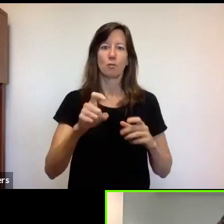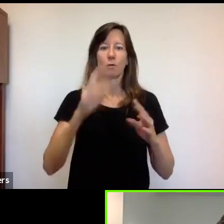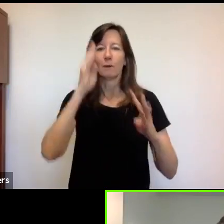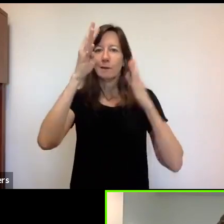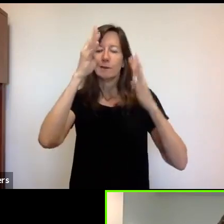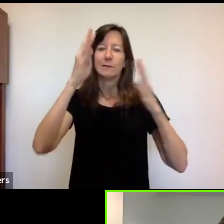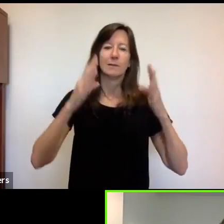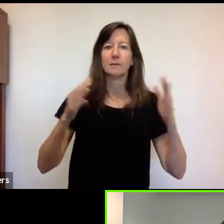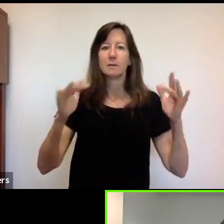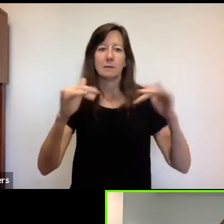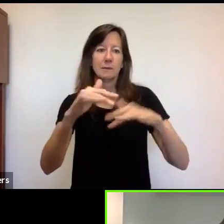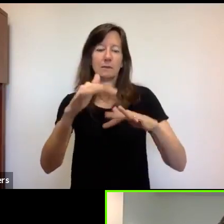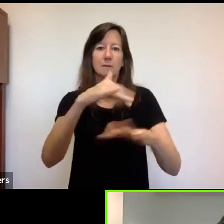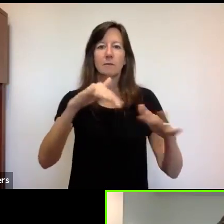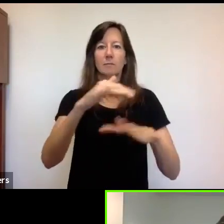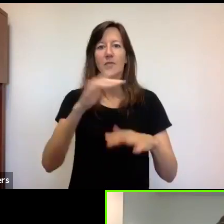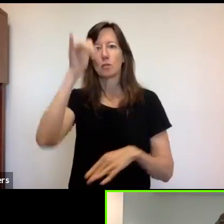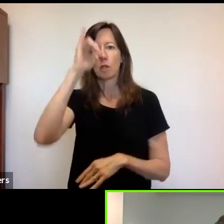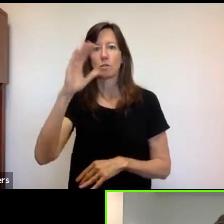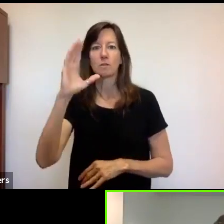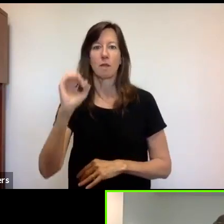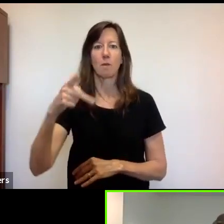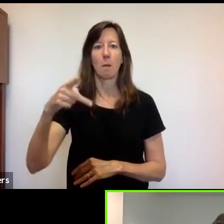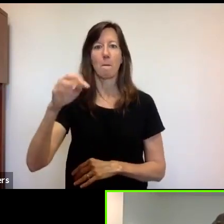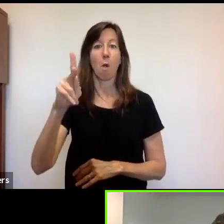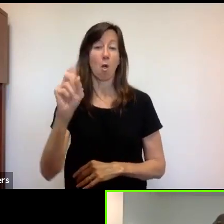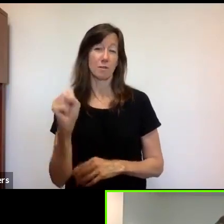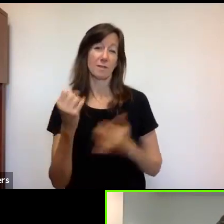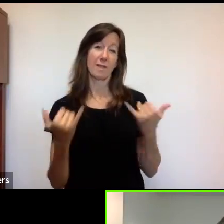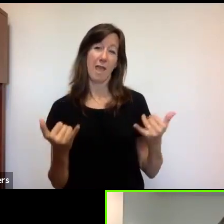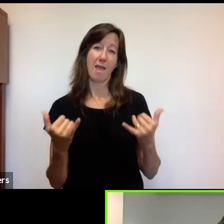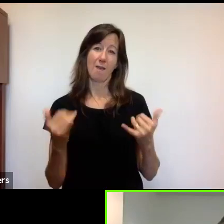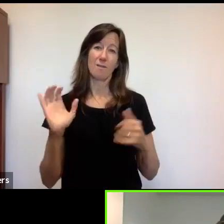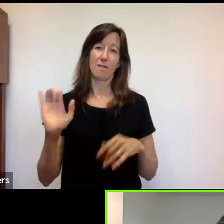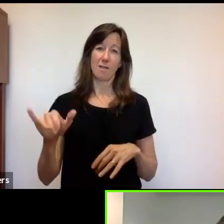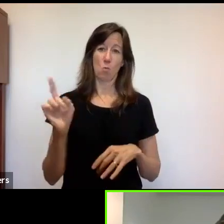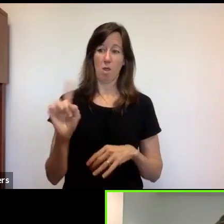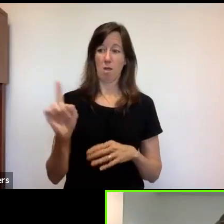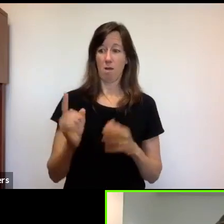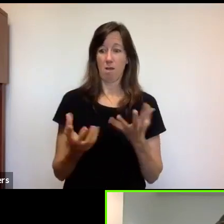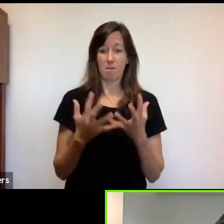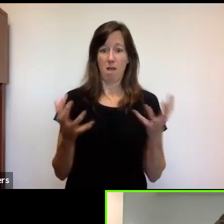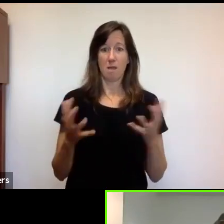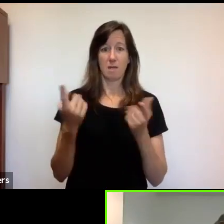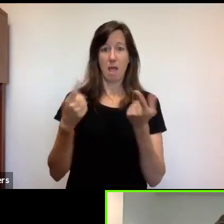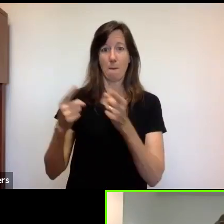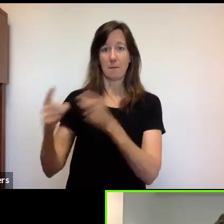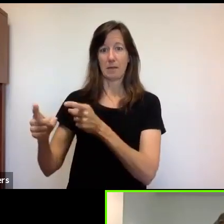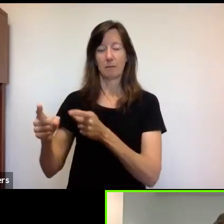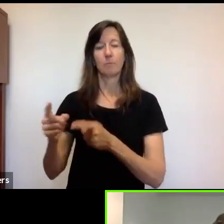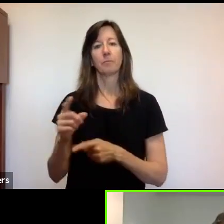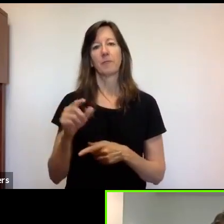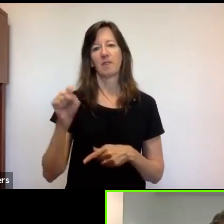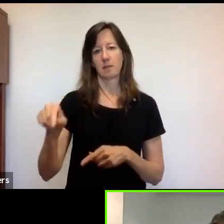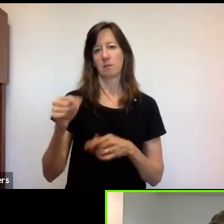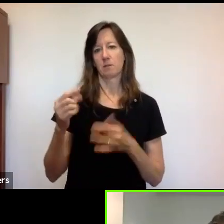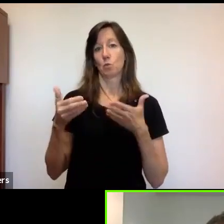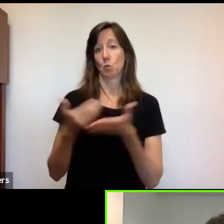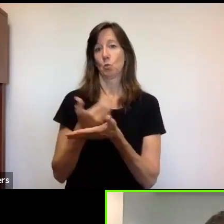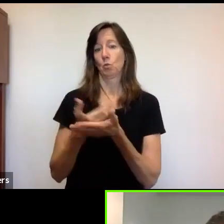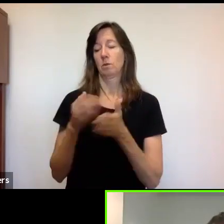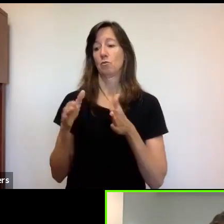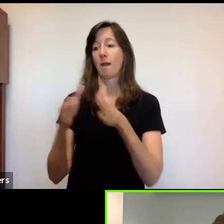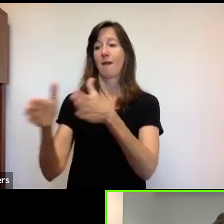Parks have been the platform and the place where much of that has happened. This urban trail, as a continuation and expansion of the